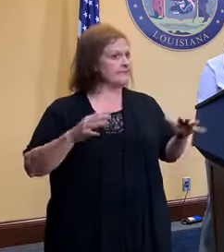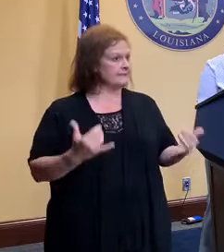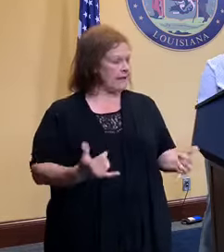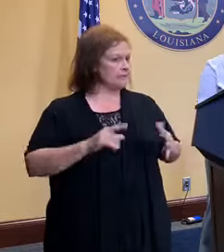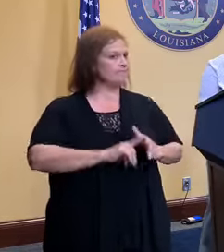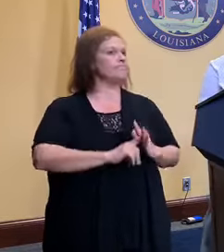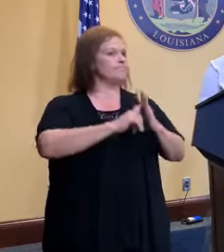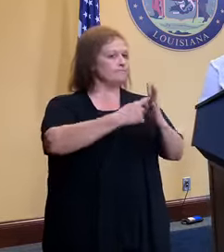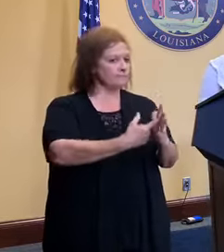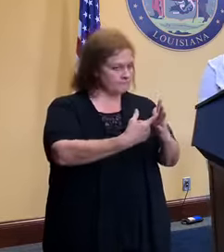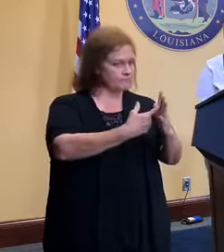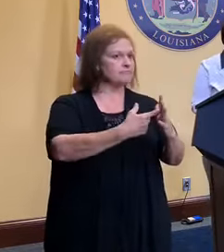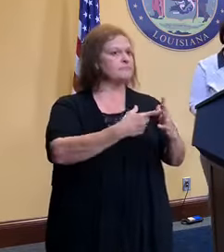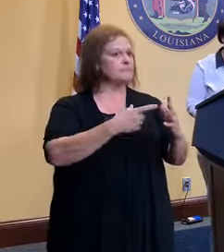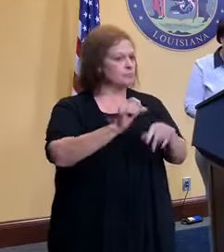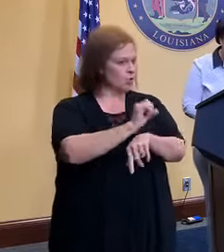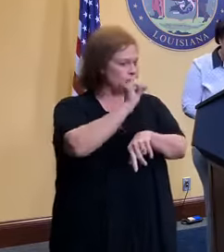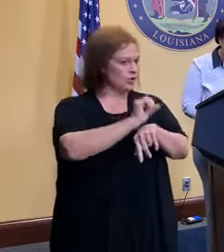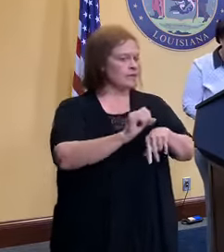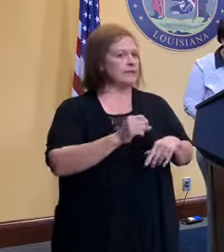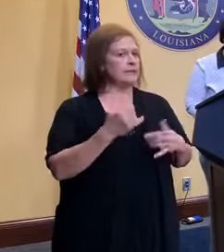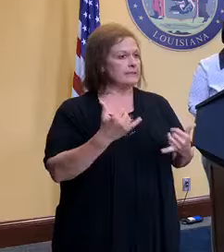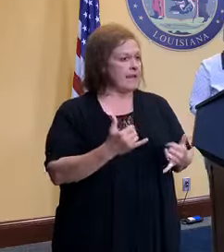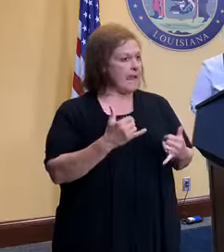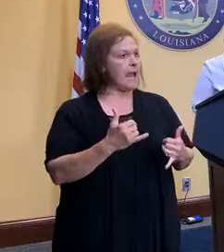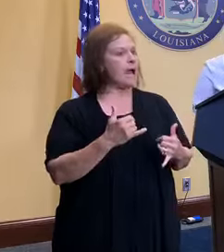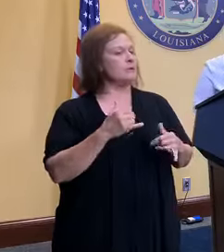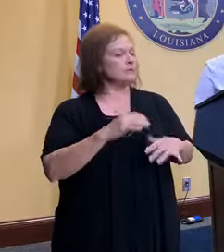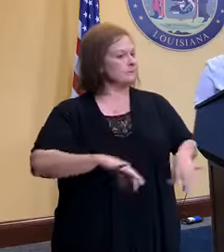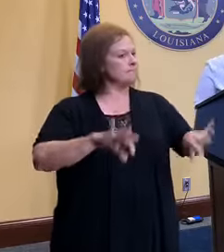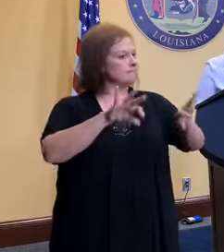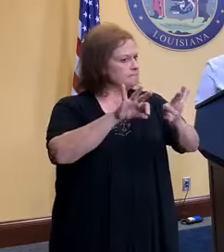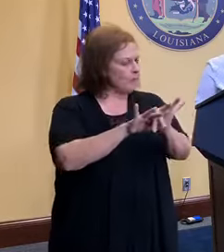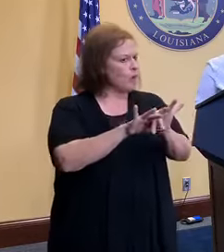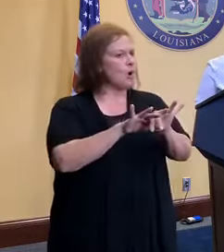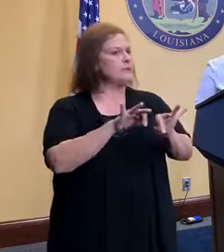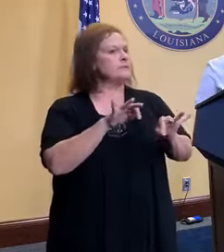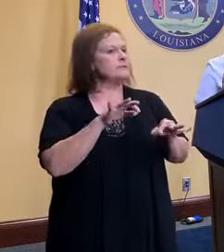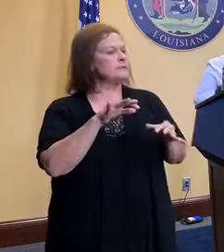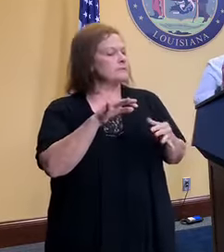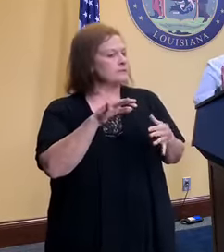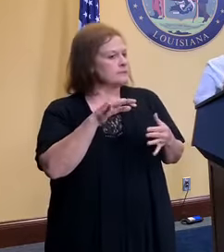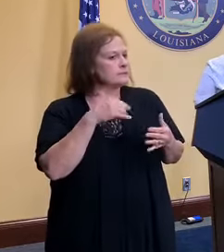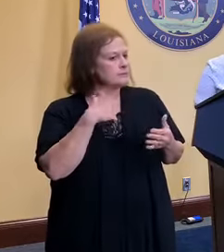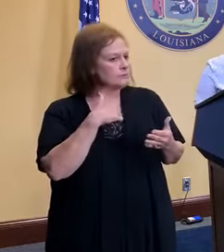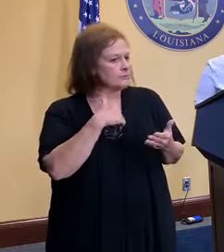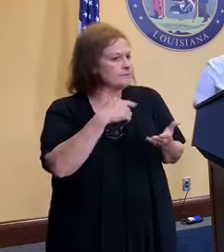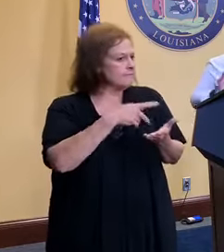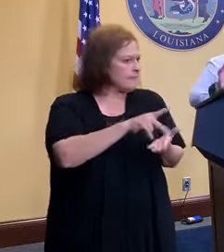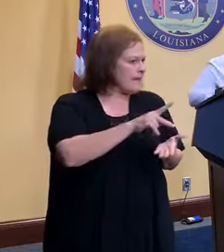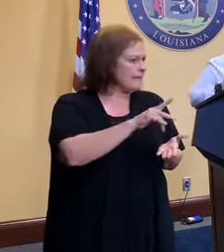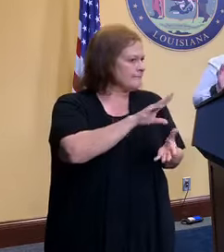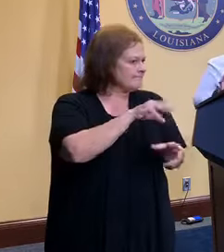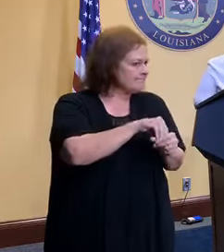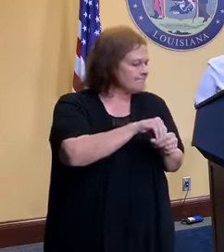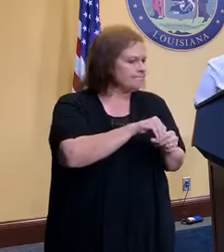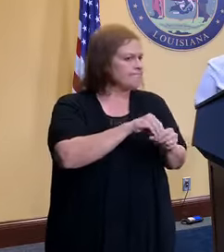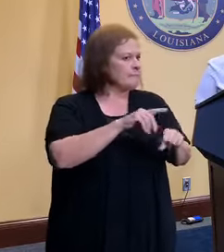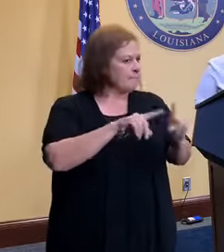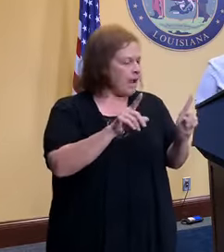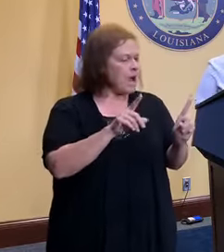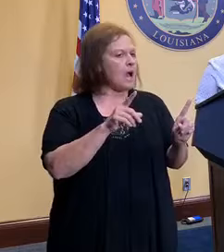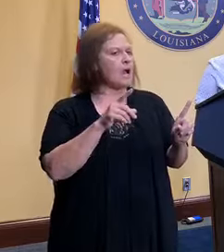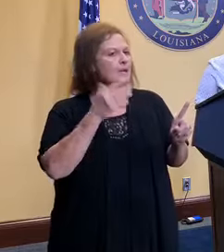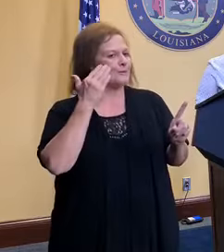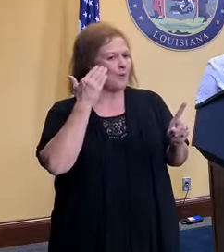now prioritizing its most critical spends in the wake of a financially uncertainty, again, that is over